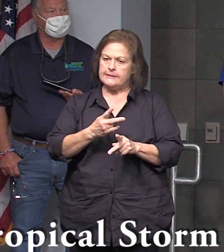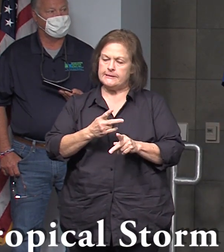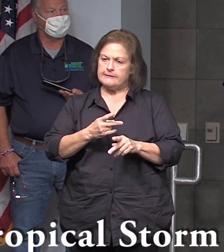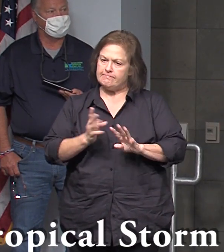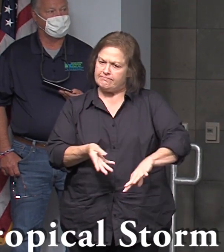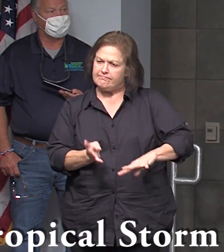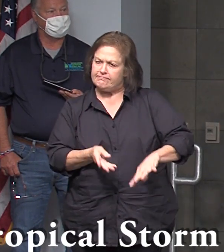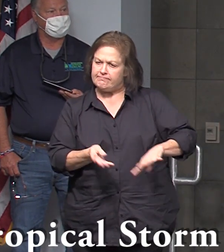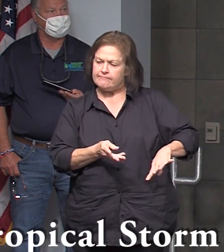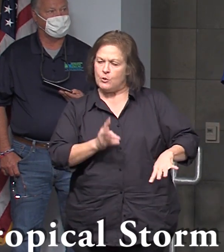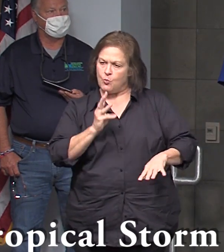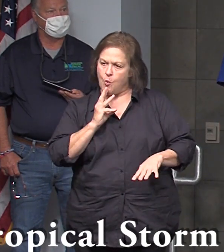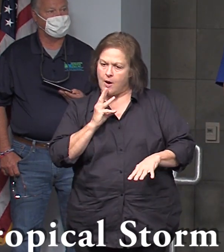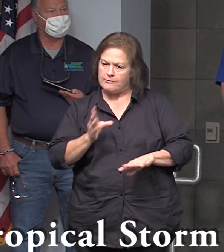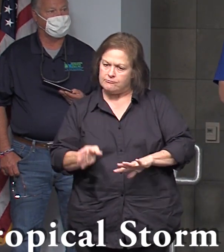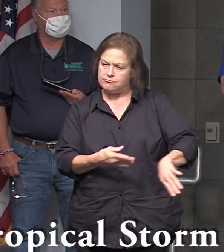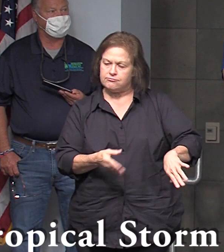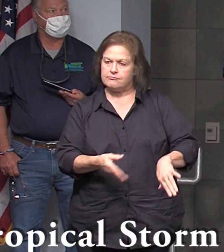to a minimum. So